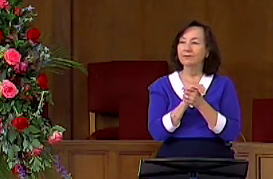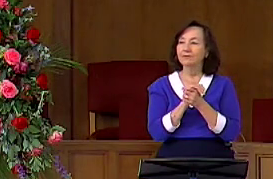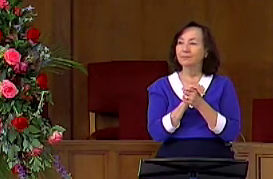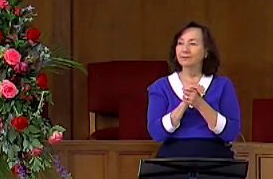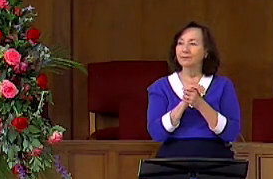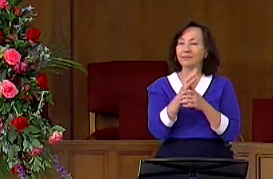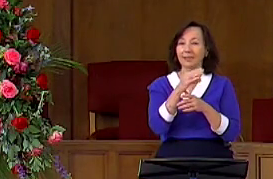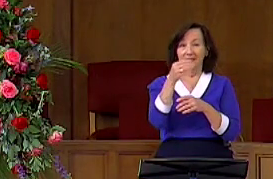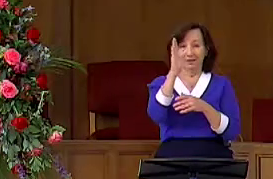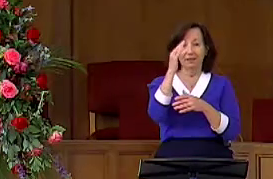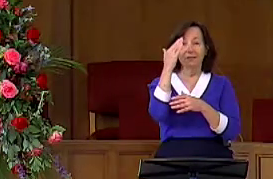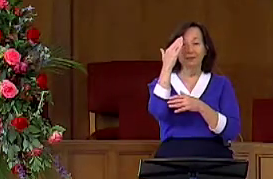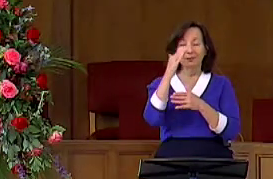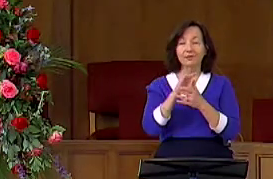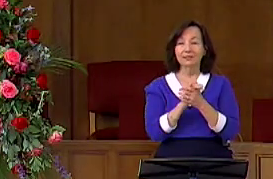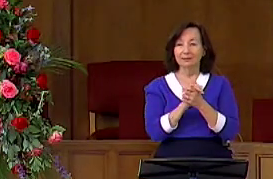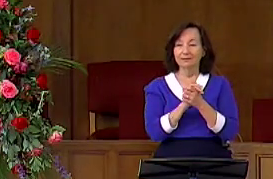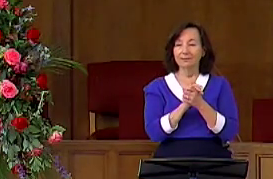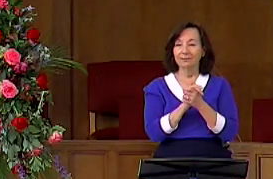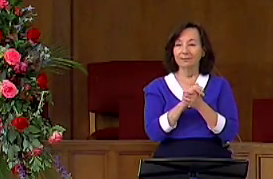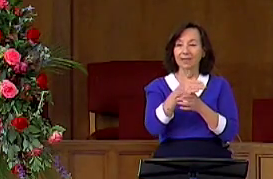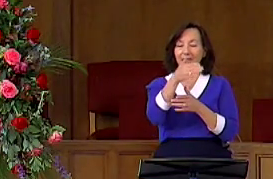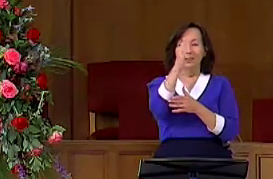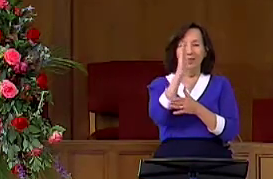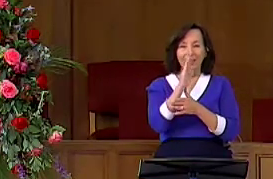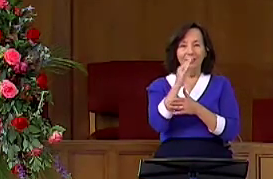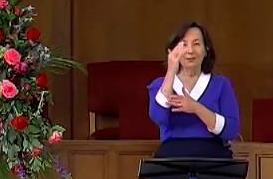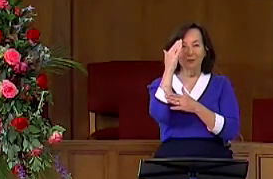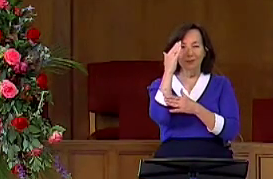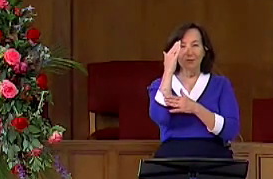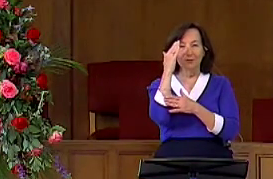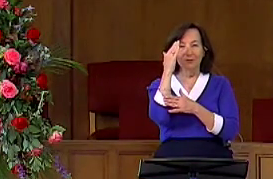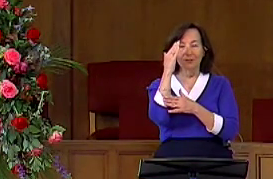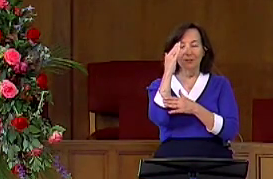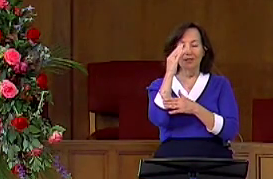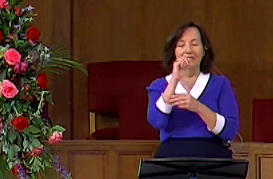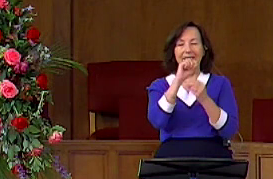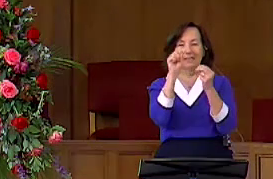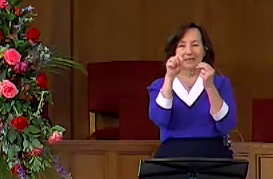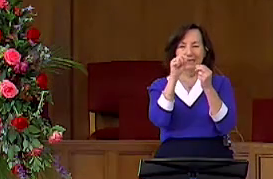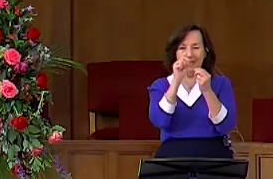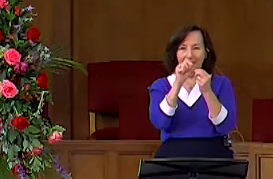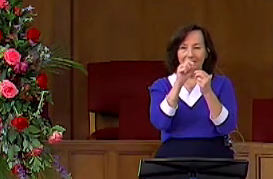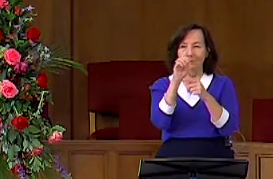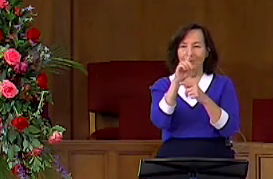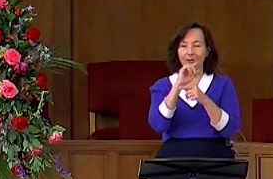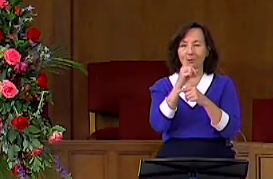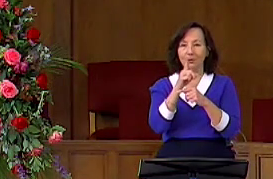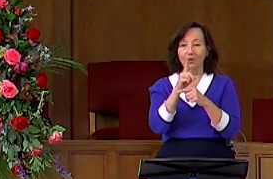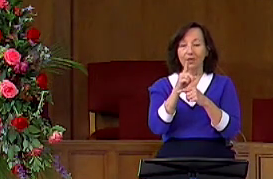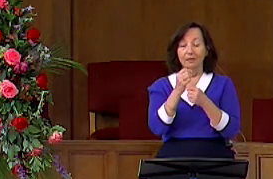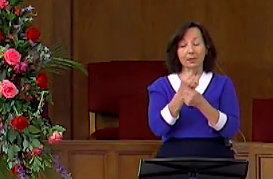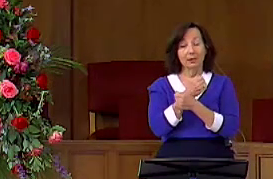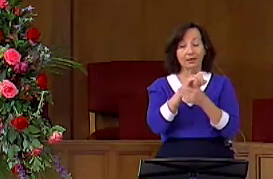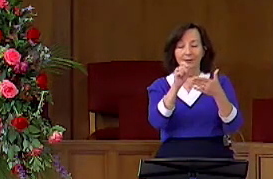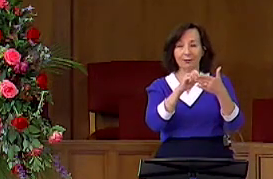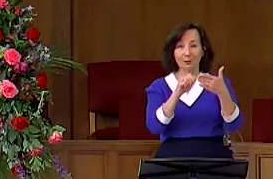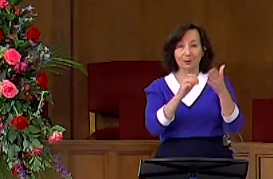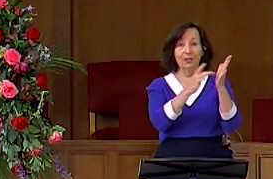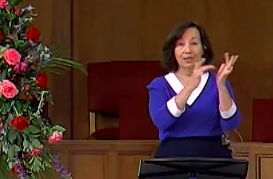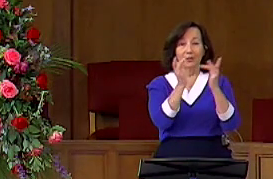And God knows. God knows exactly where you are. But I love the scripture.